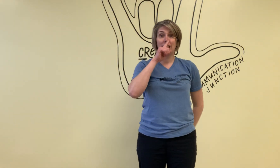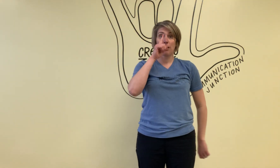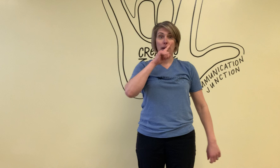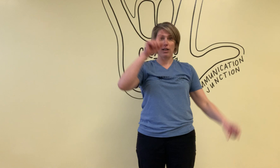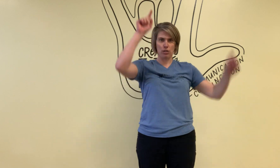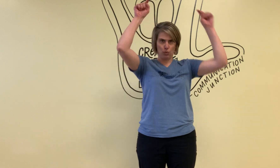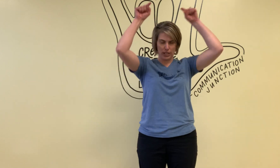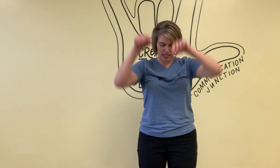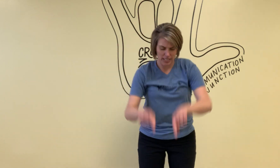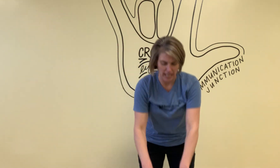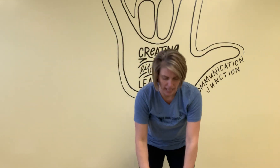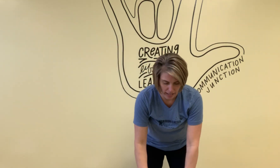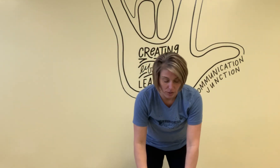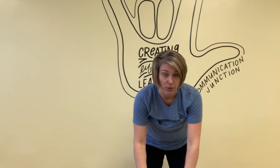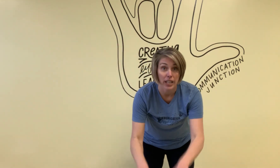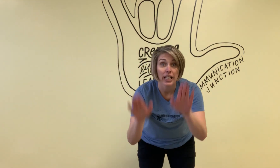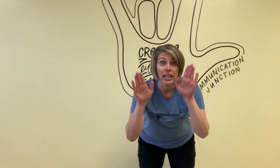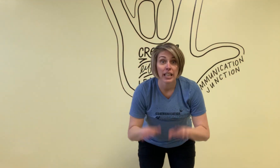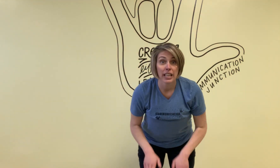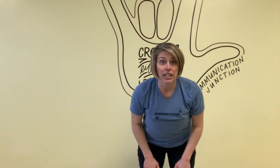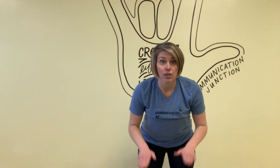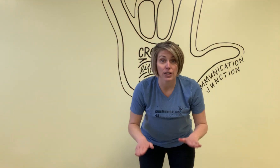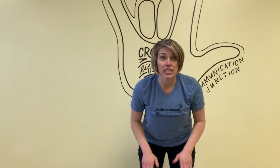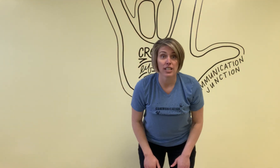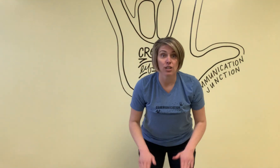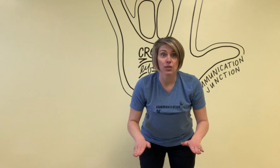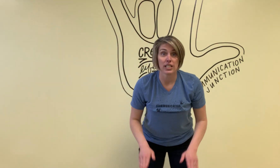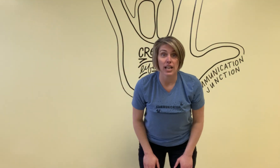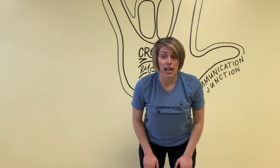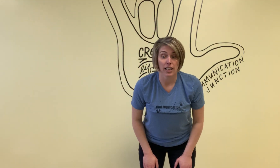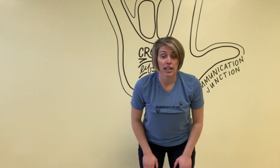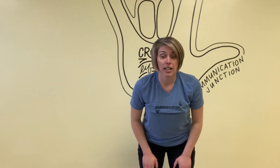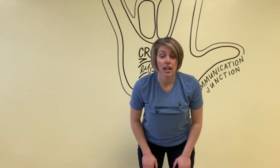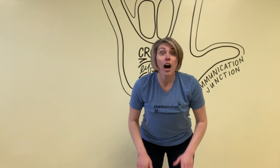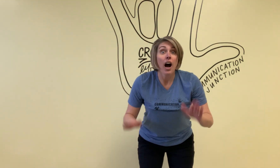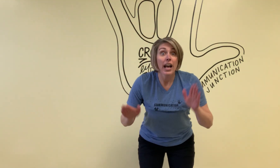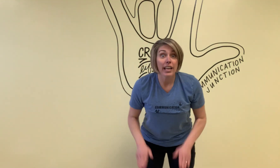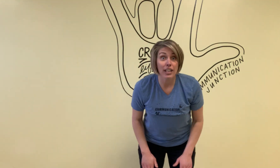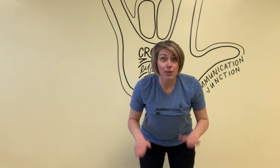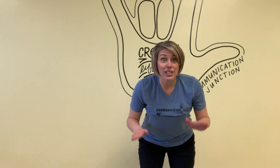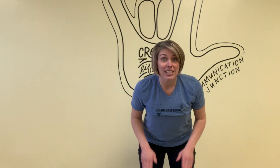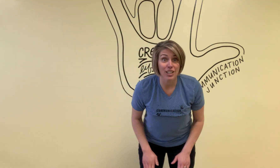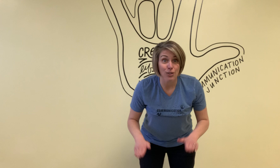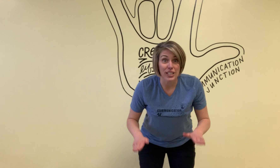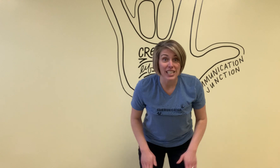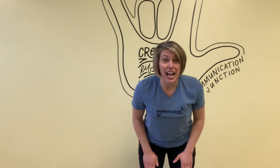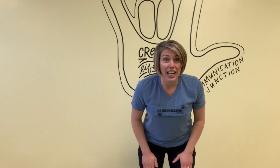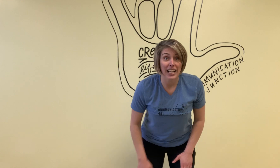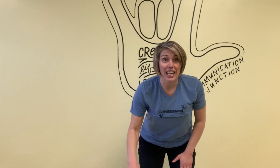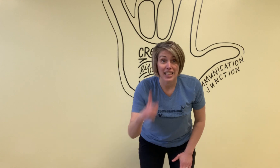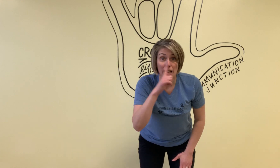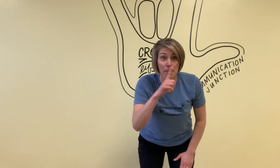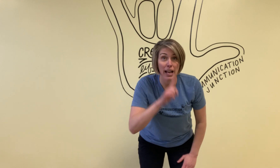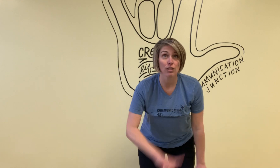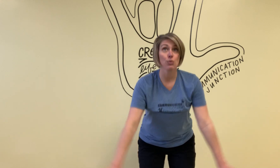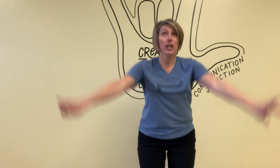the mouse went down. Hickory dickory dock. Hickory dickory dock, the mouse went